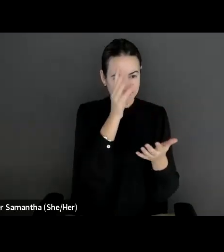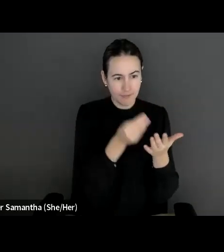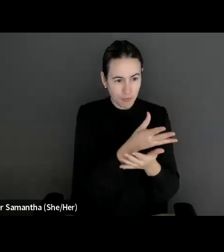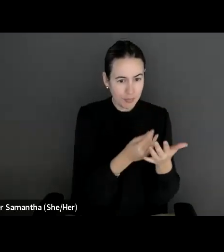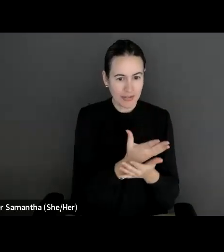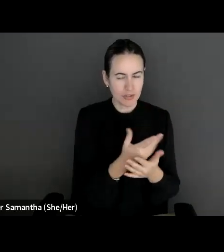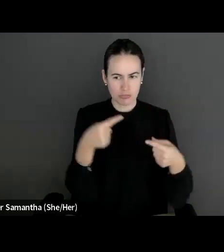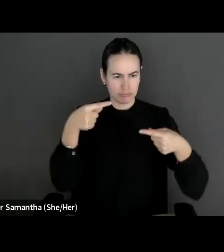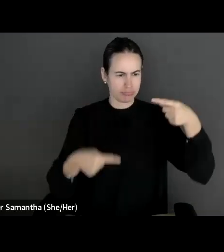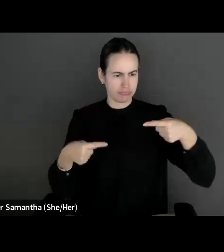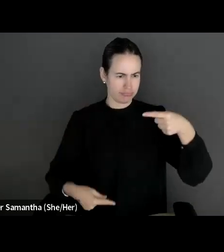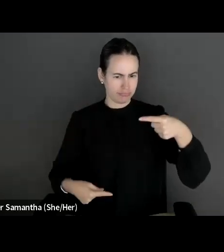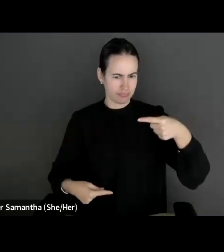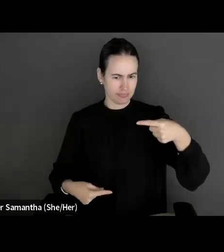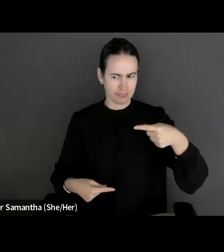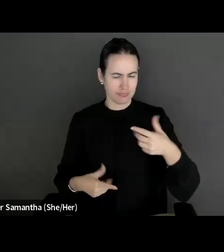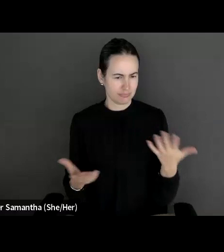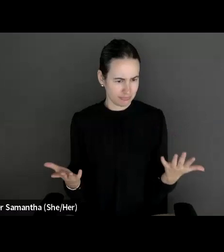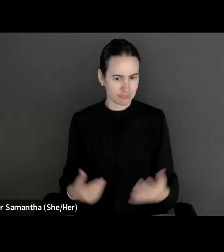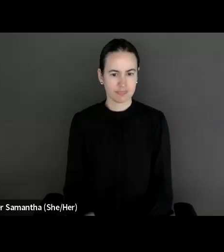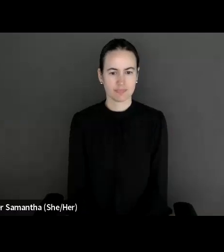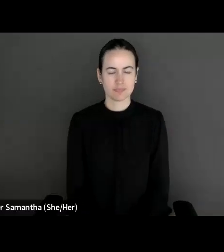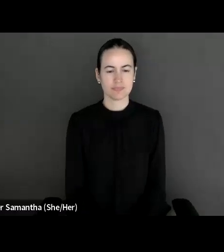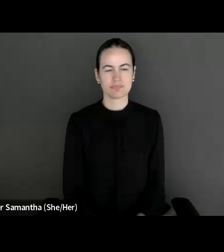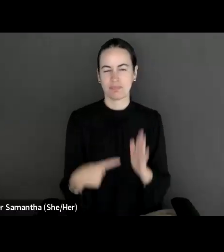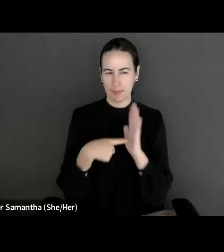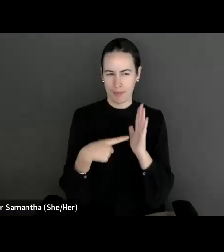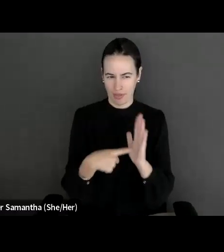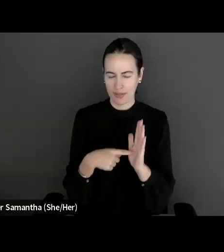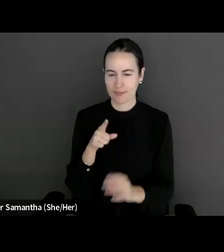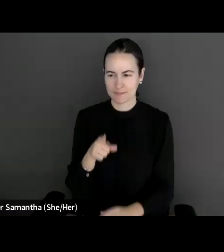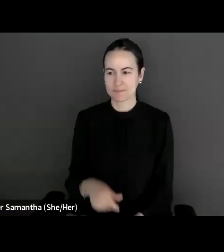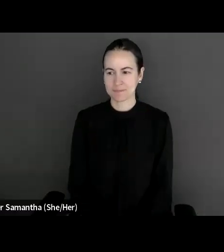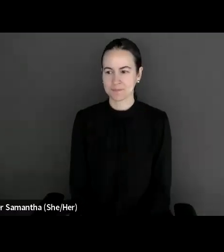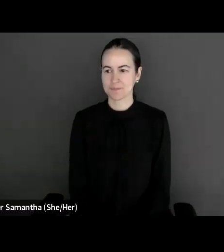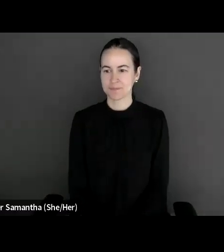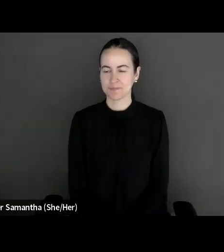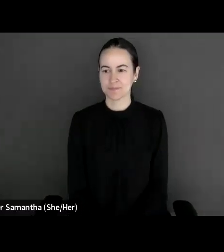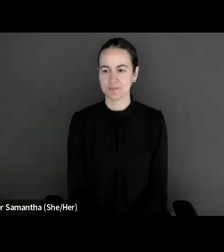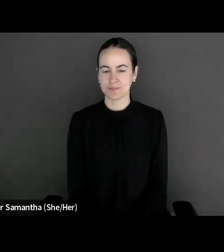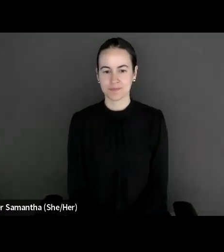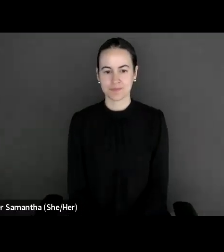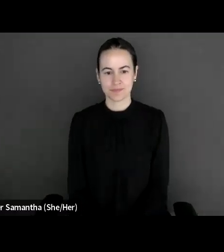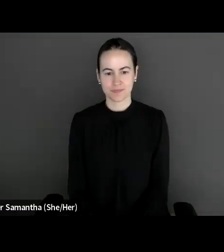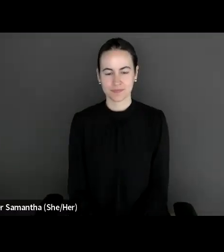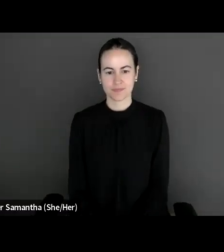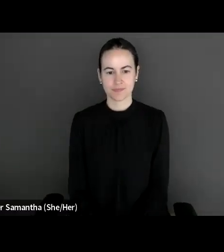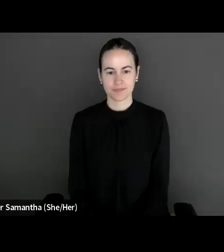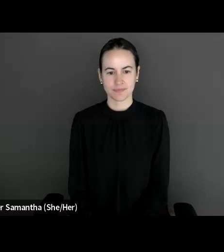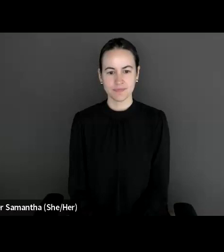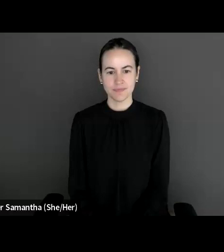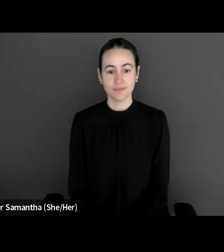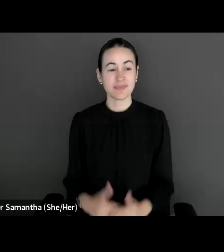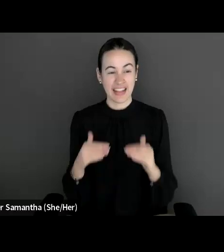examples. So first of all, in the criterion of interaction at level 6,